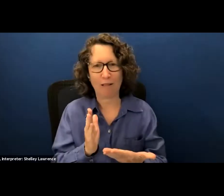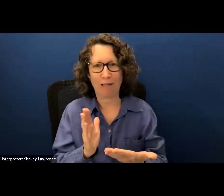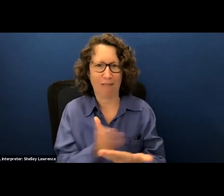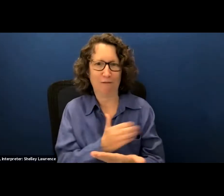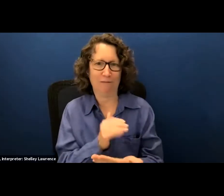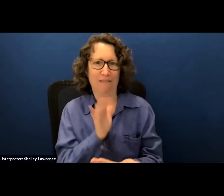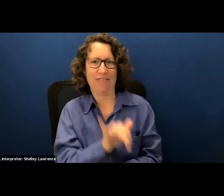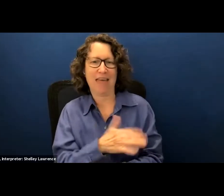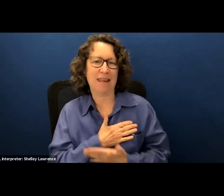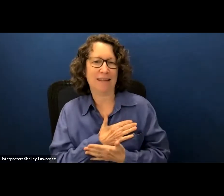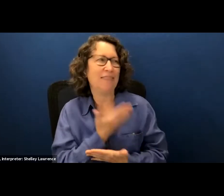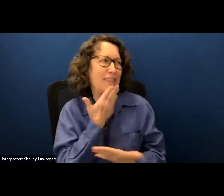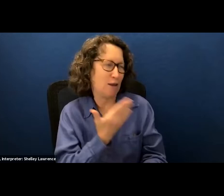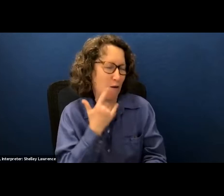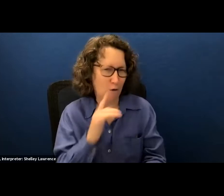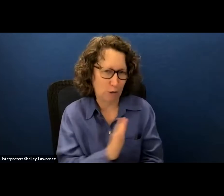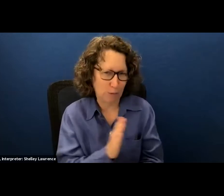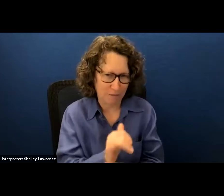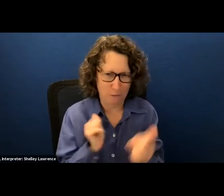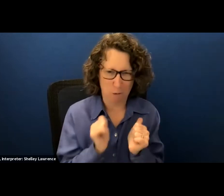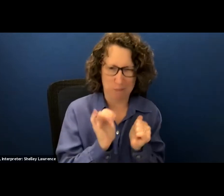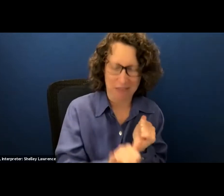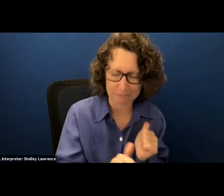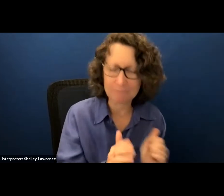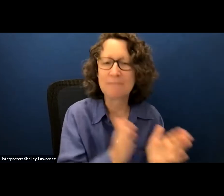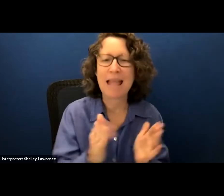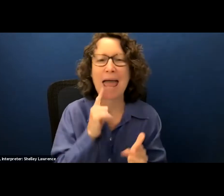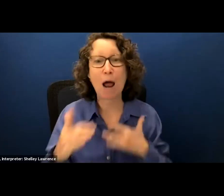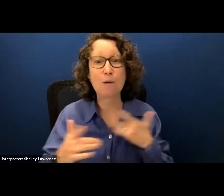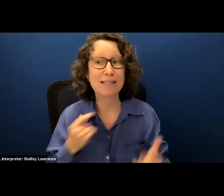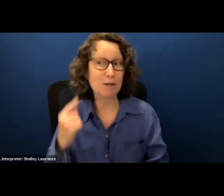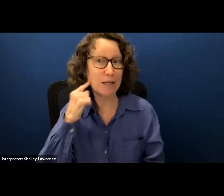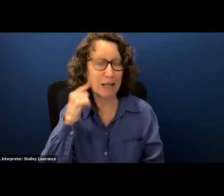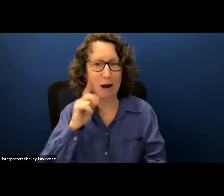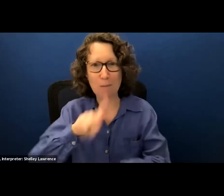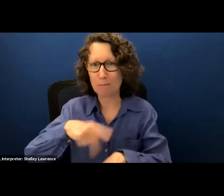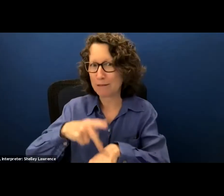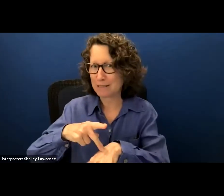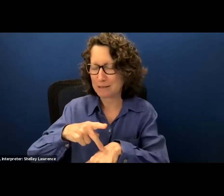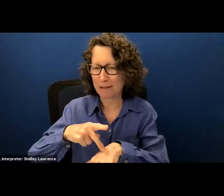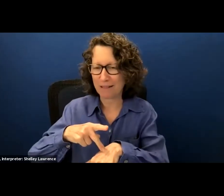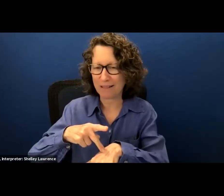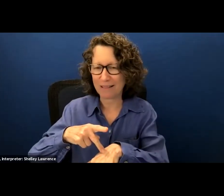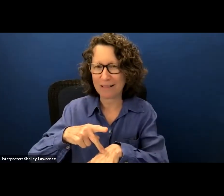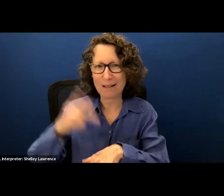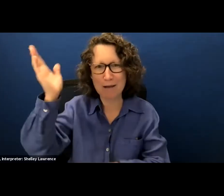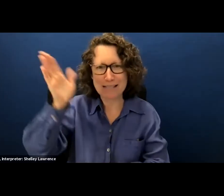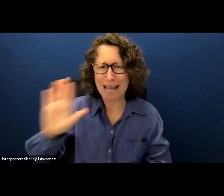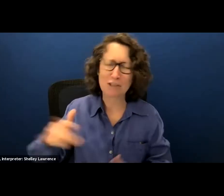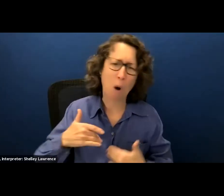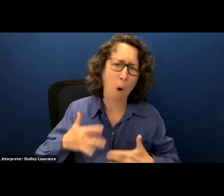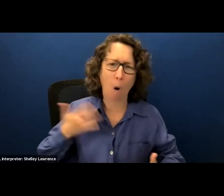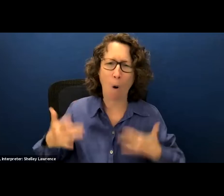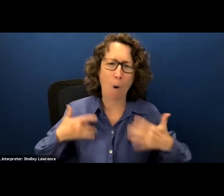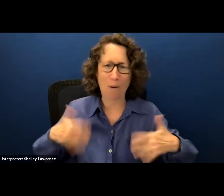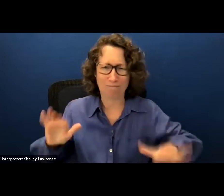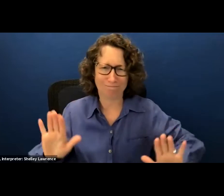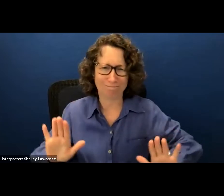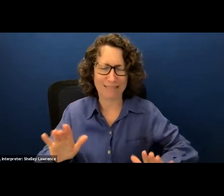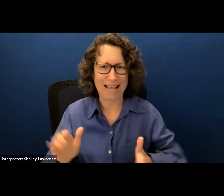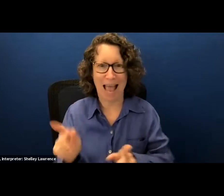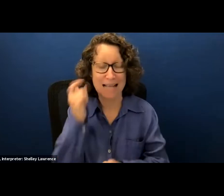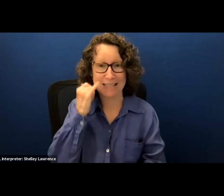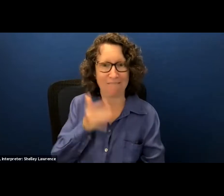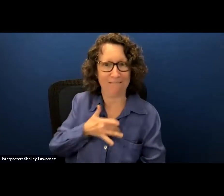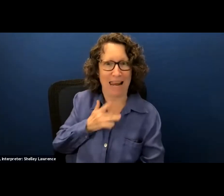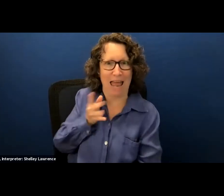thank you very much for that piece. And I was so excited to hear the principal presentation, very enthusiastic. It's almost if you're